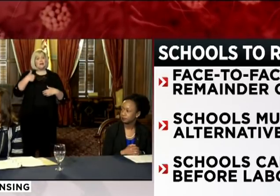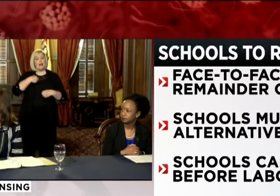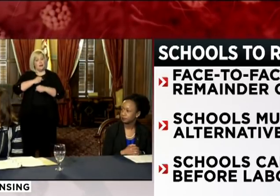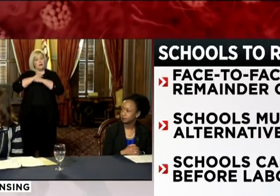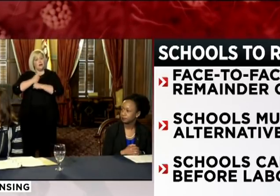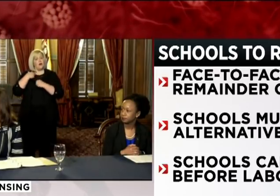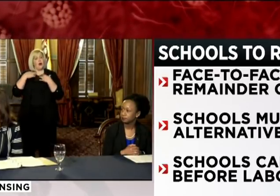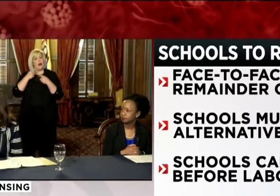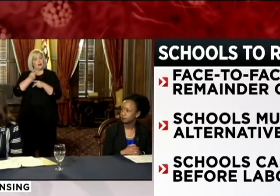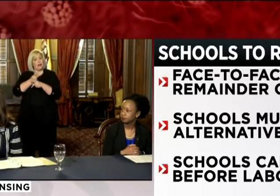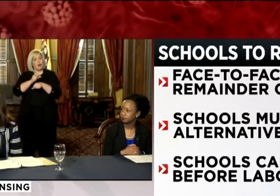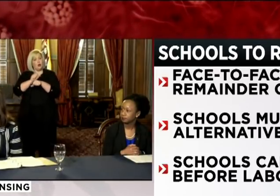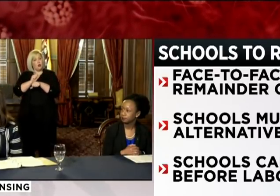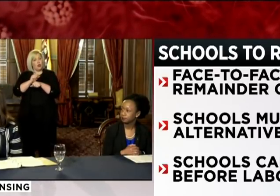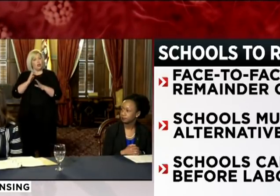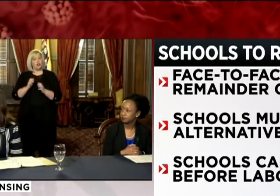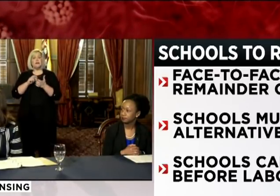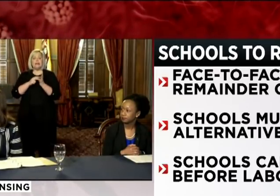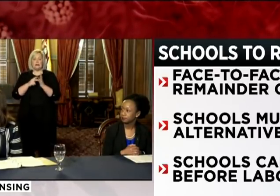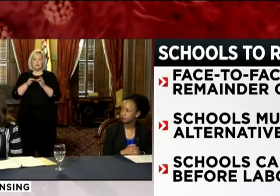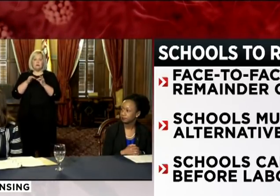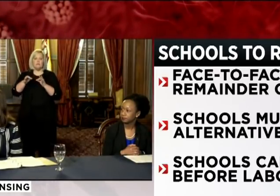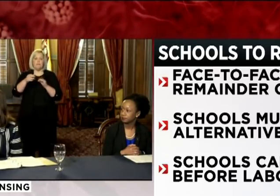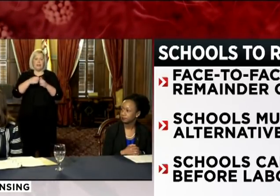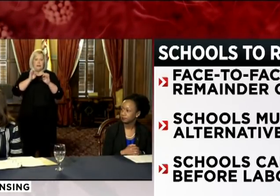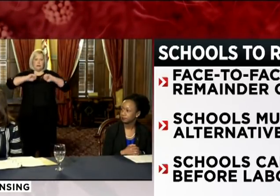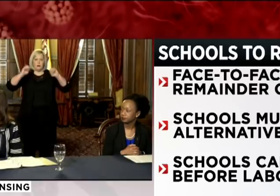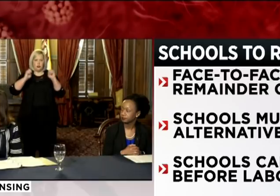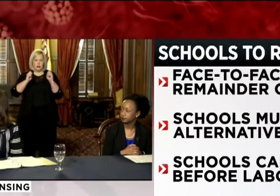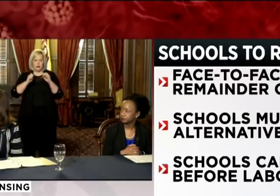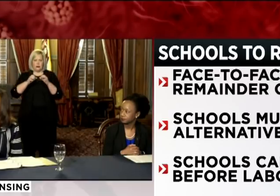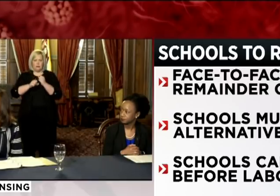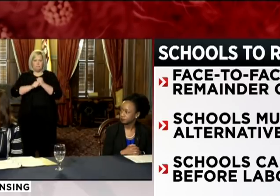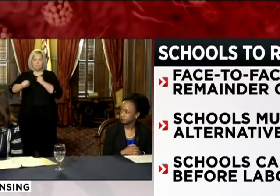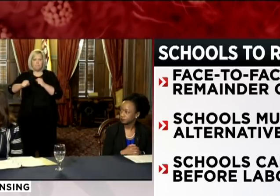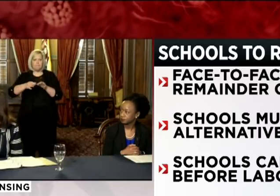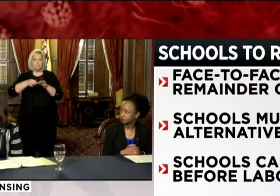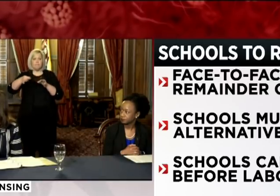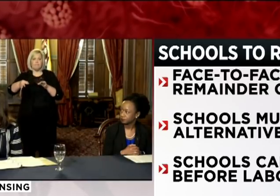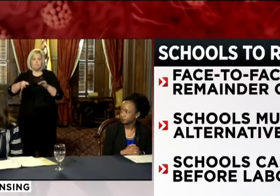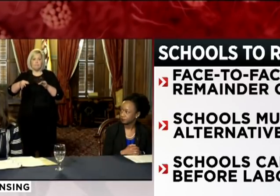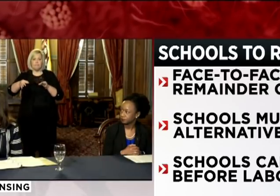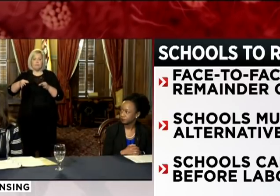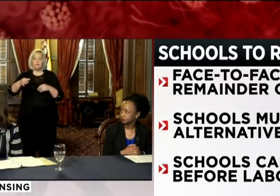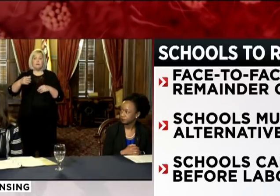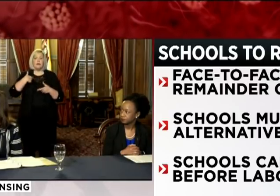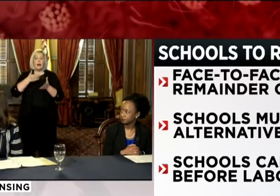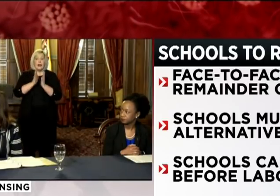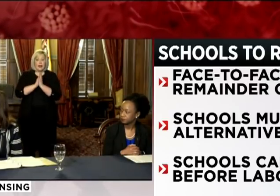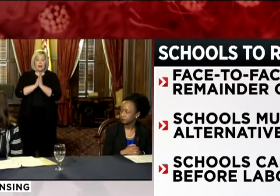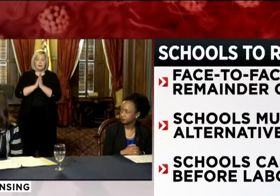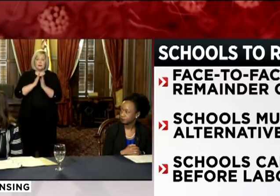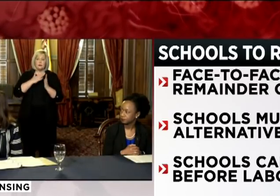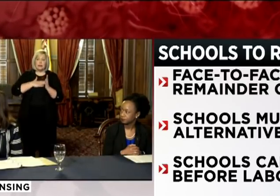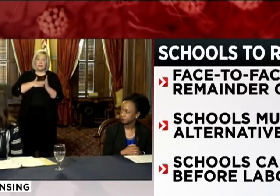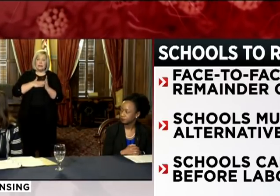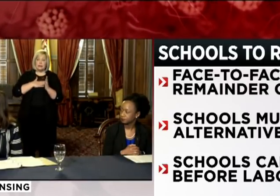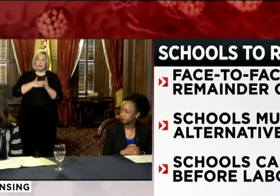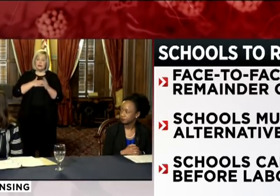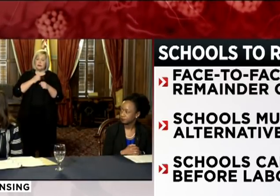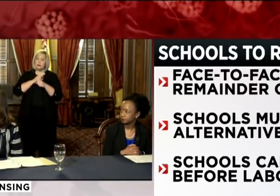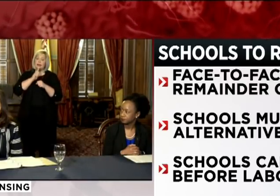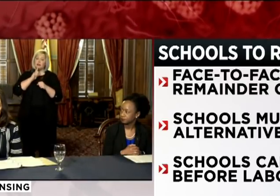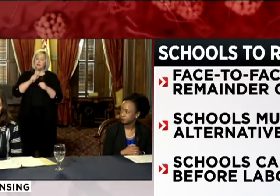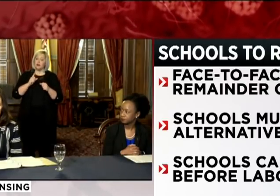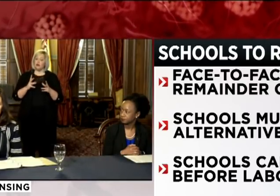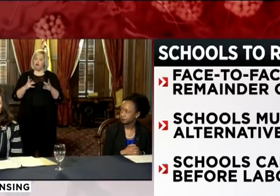all depends on extending this emergency. And I ask that the legislature think very seriously about embracing this